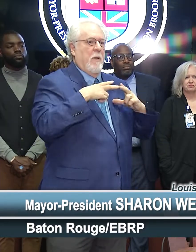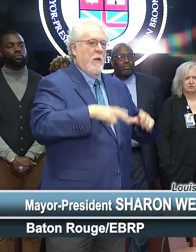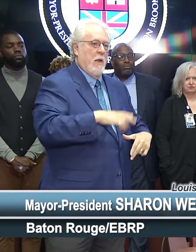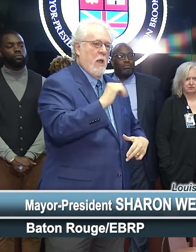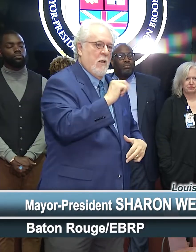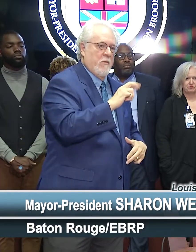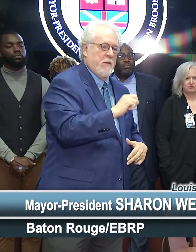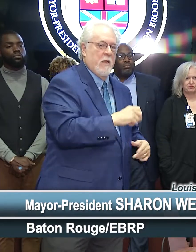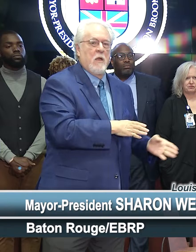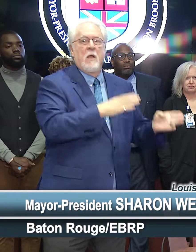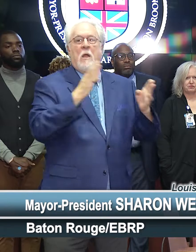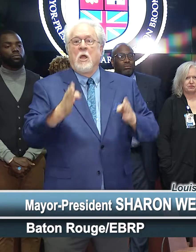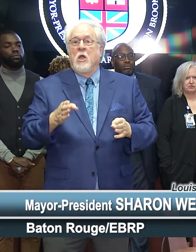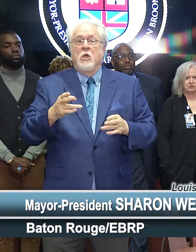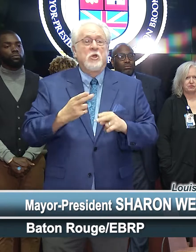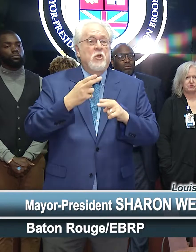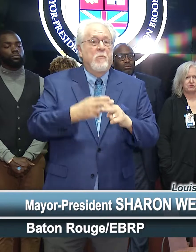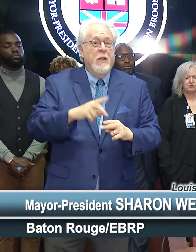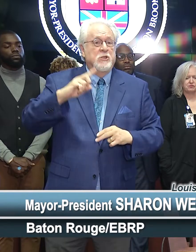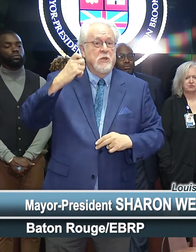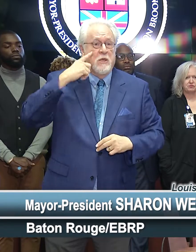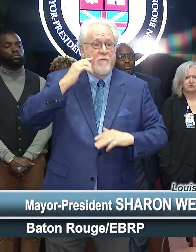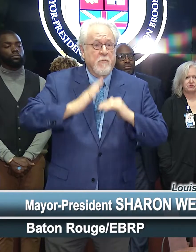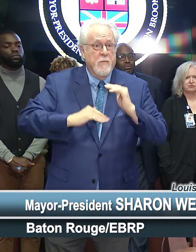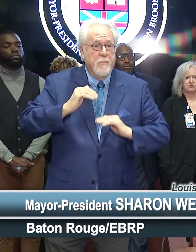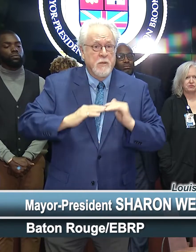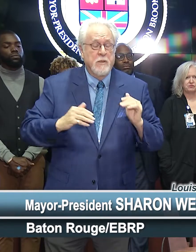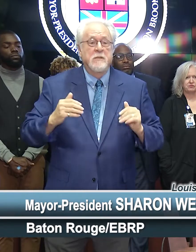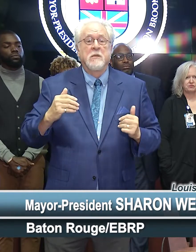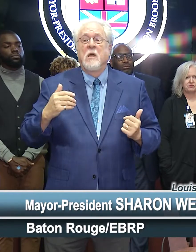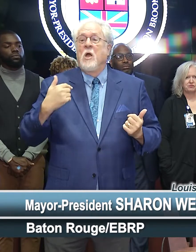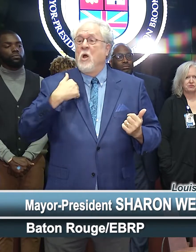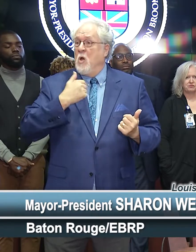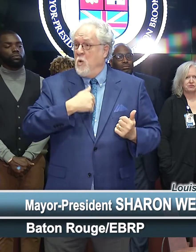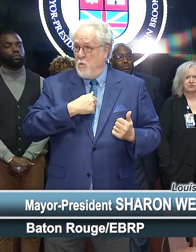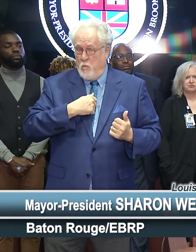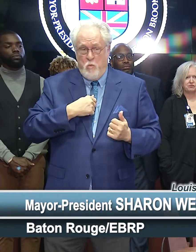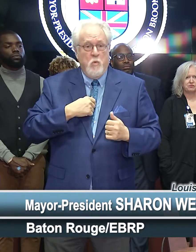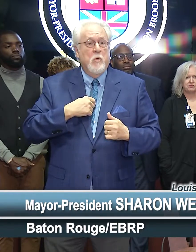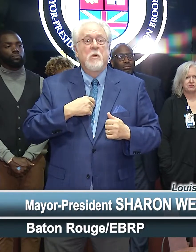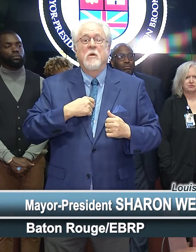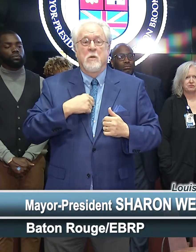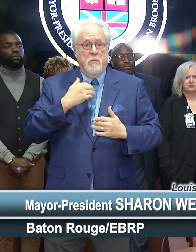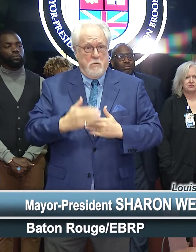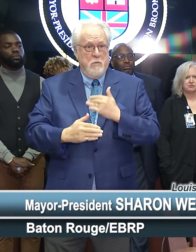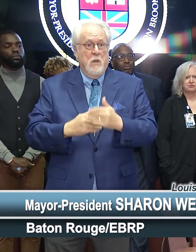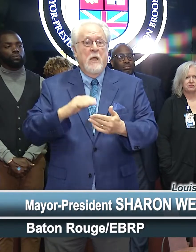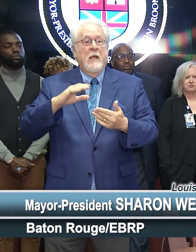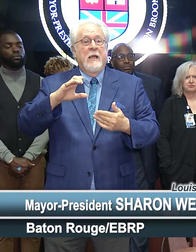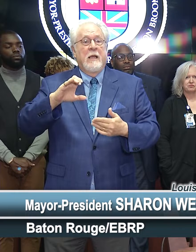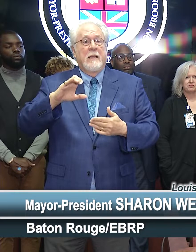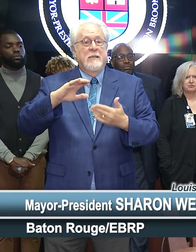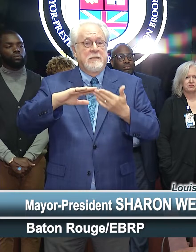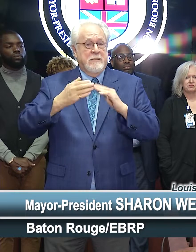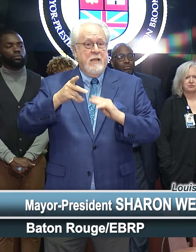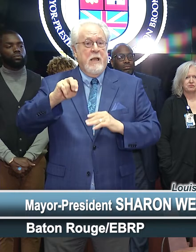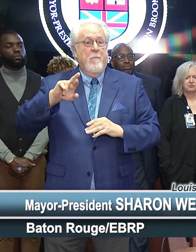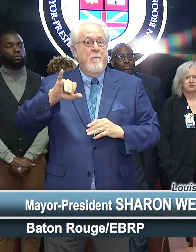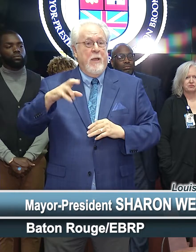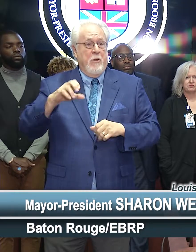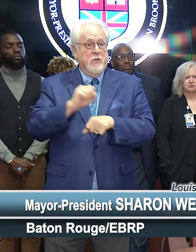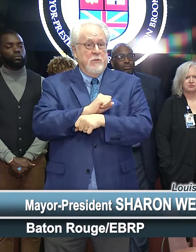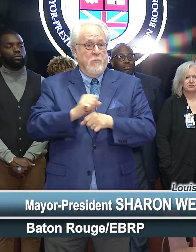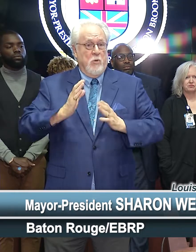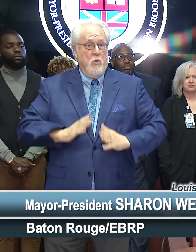healthcare aspect now. You mentioned government buildings, and we are taking steps for city parish employees